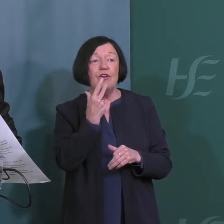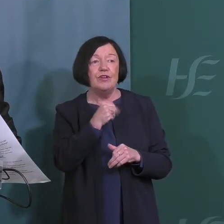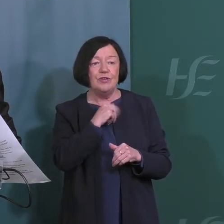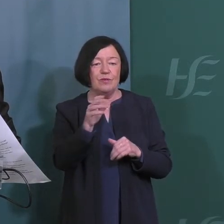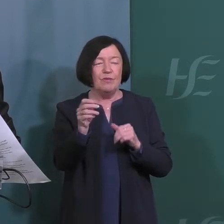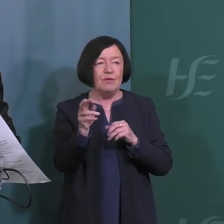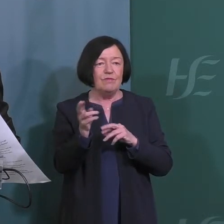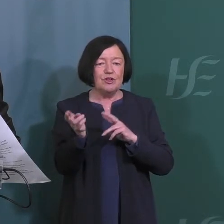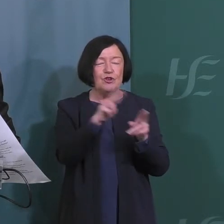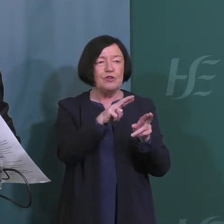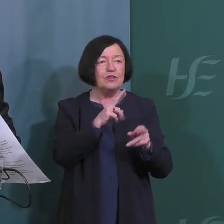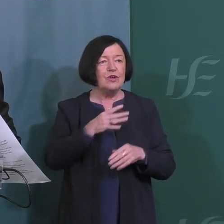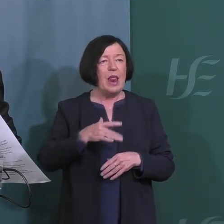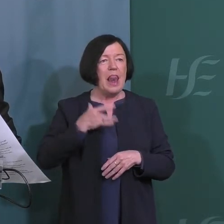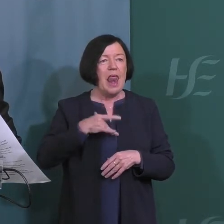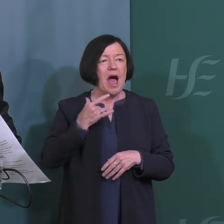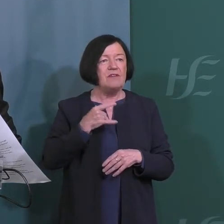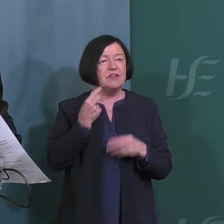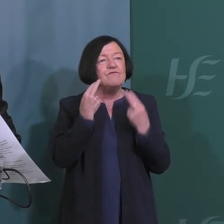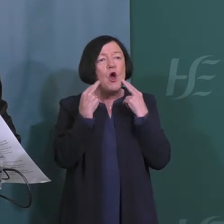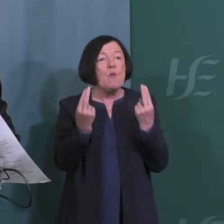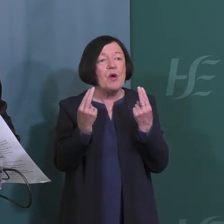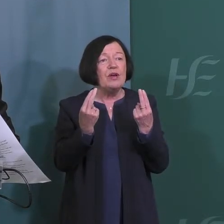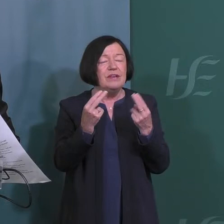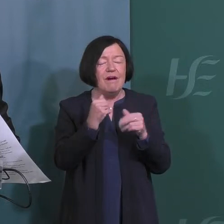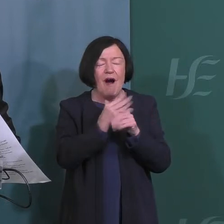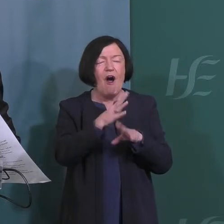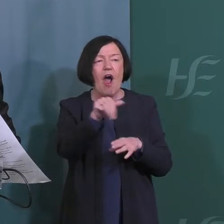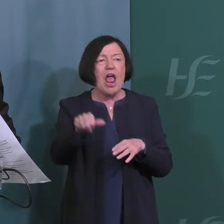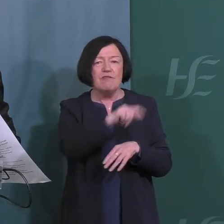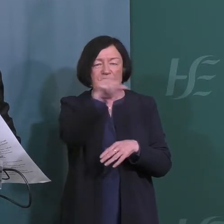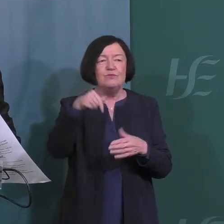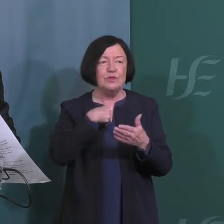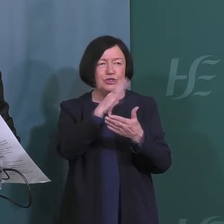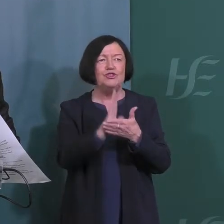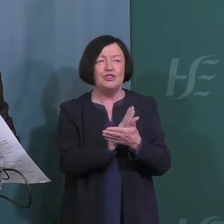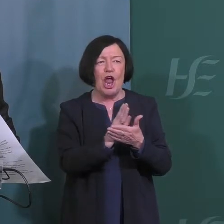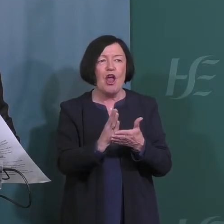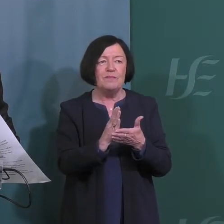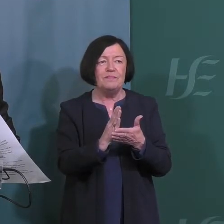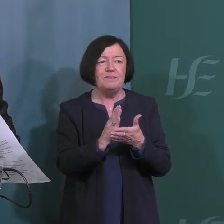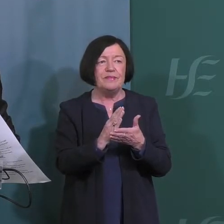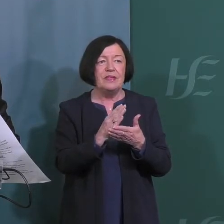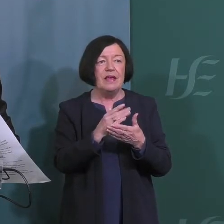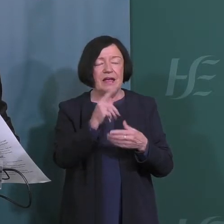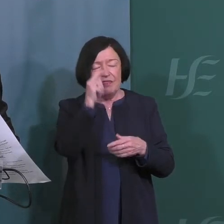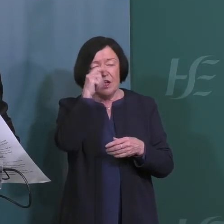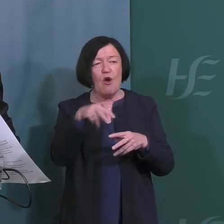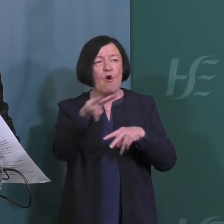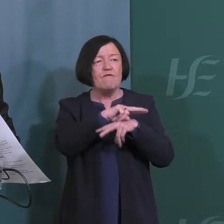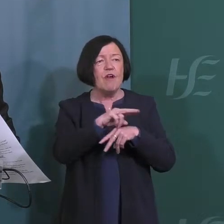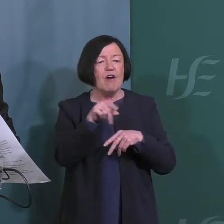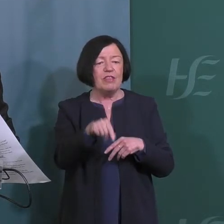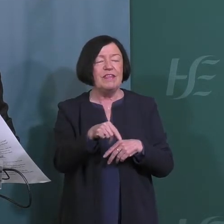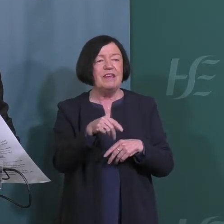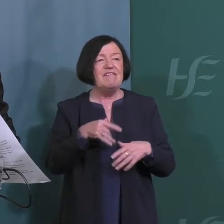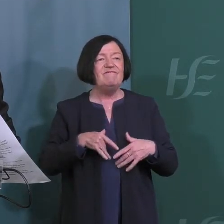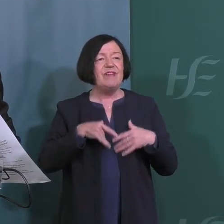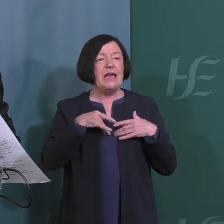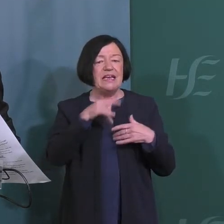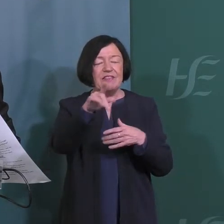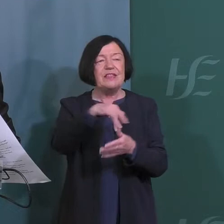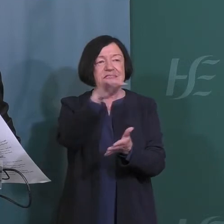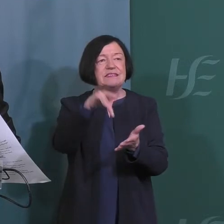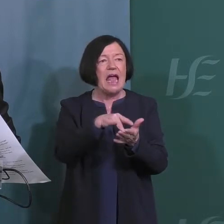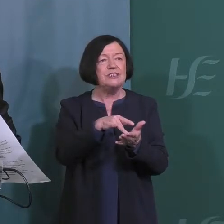lives back to some level of normality, which are all areas that we share with them. And I think the overall good feeling in the